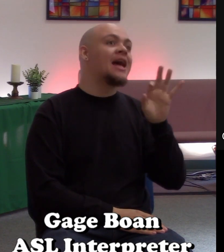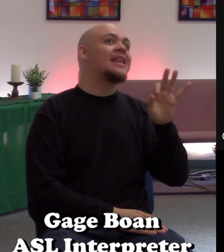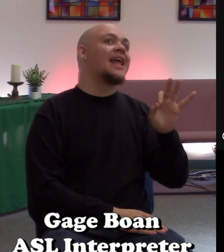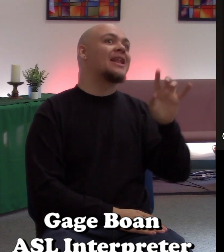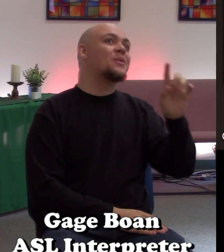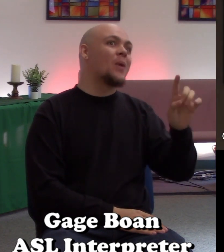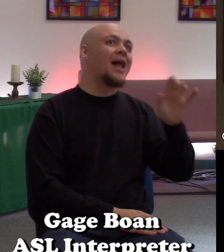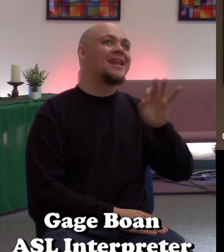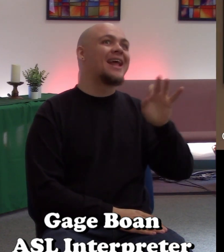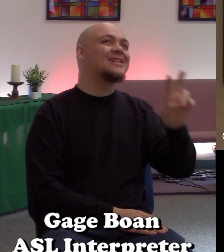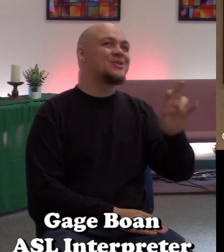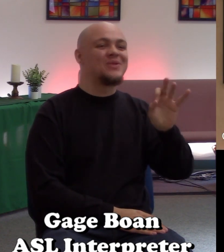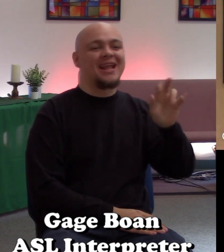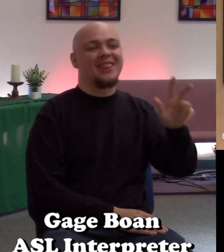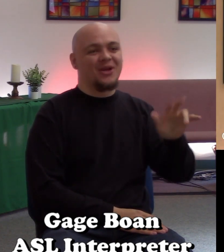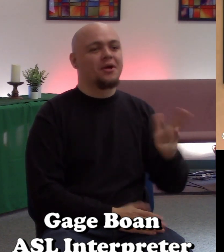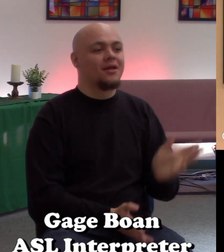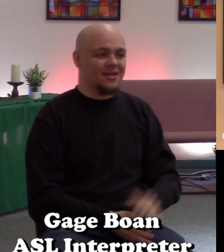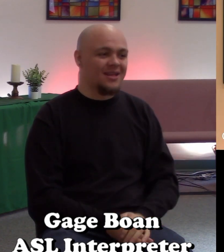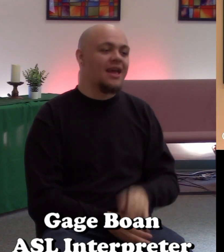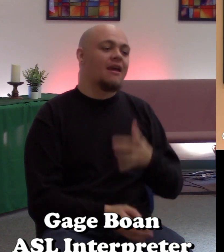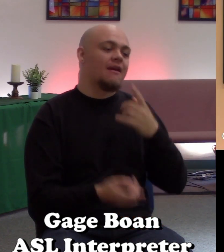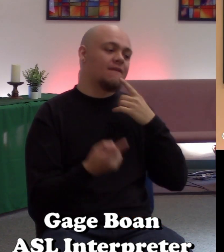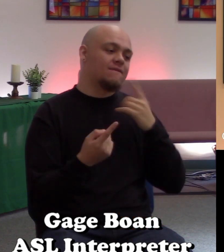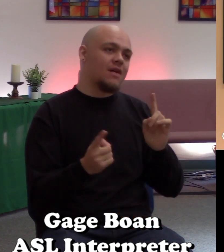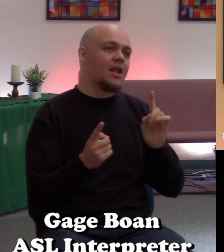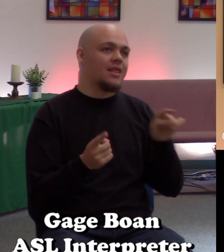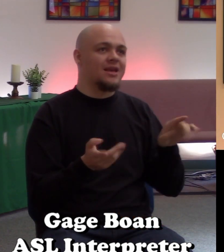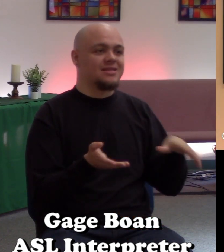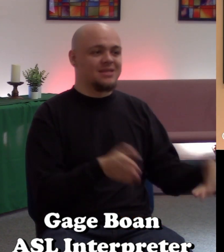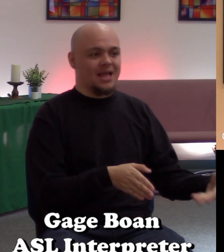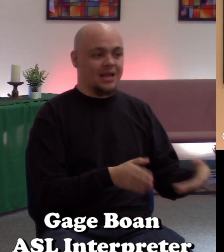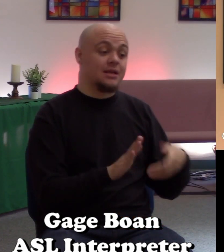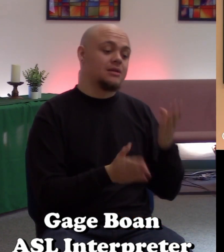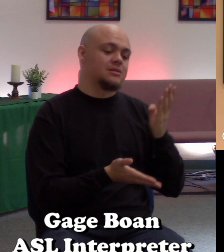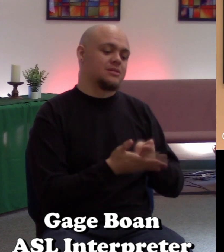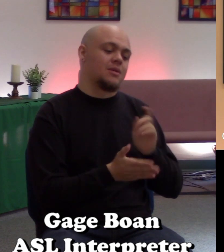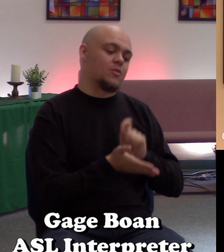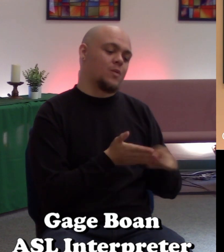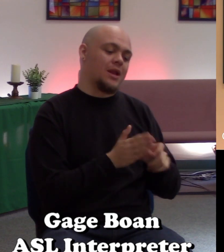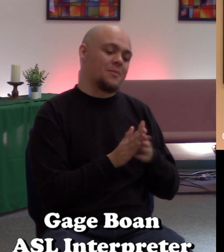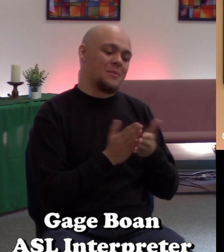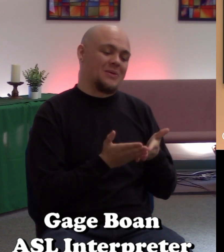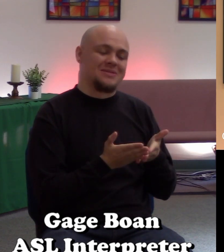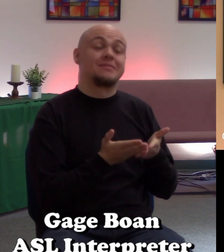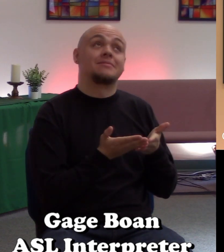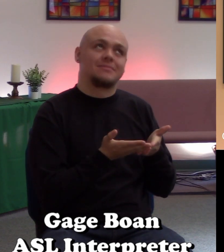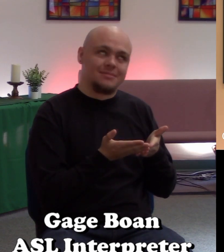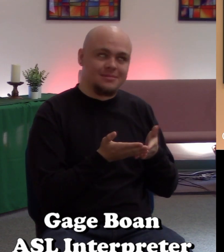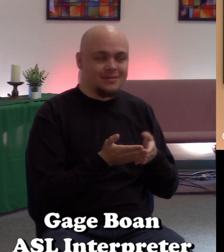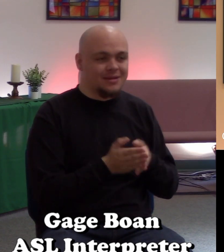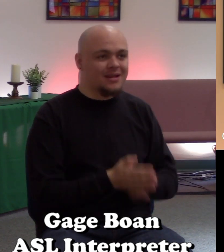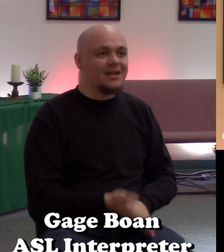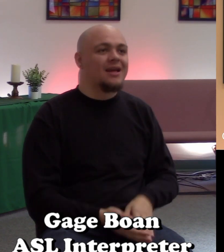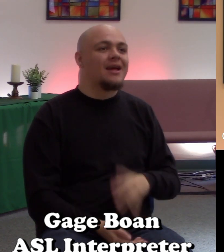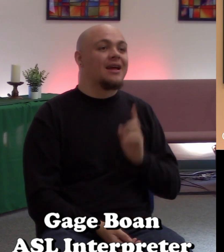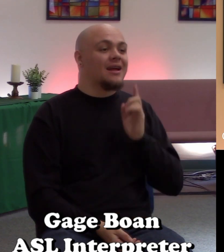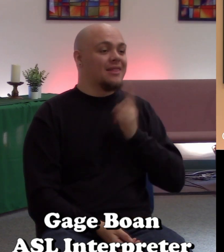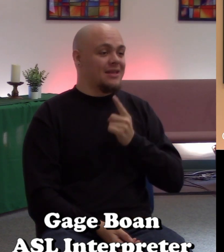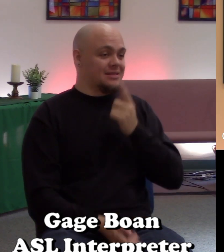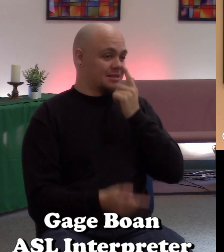90 Reasons the Rapture Will Happen. Yes. So he finally died and stopped writing books. So